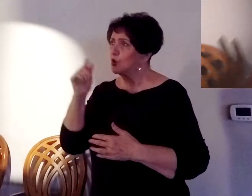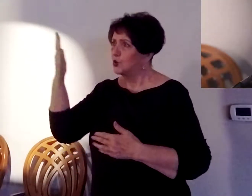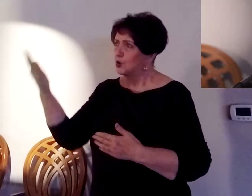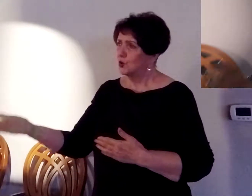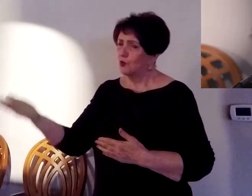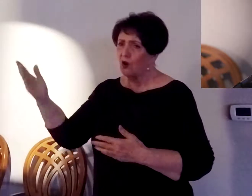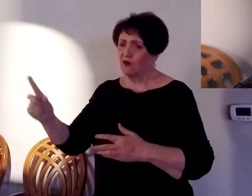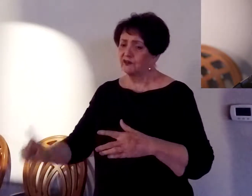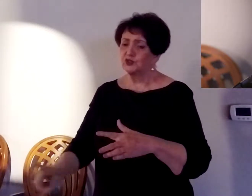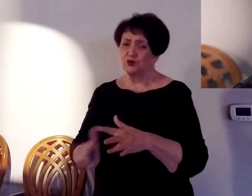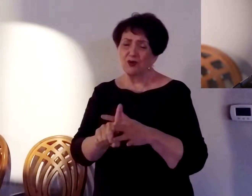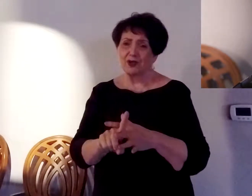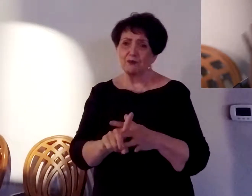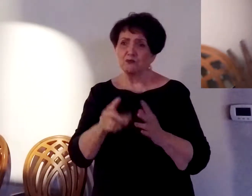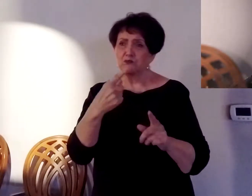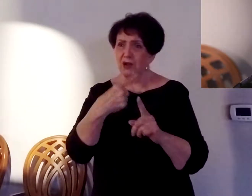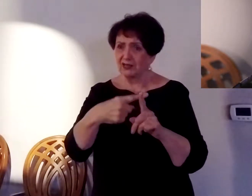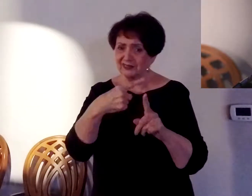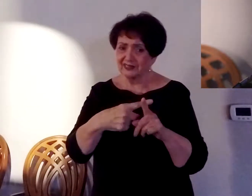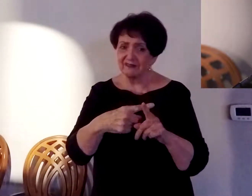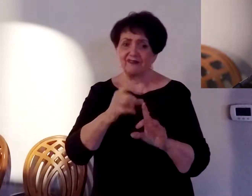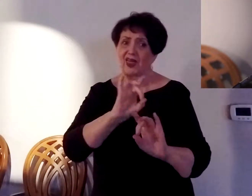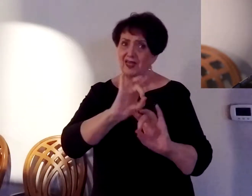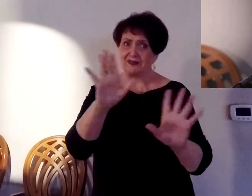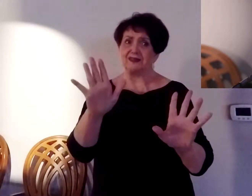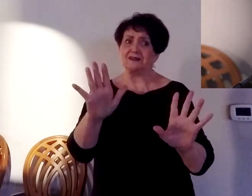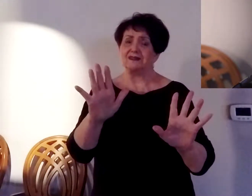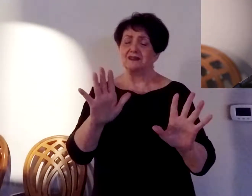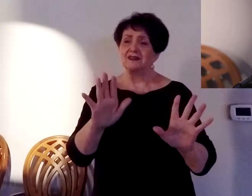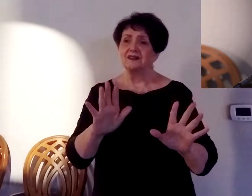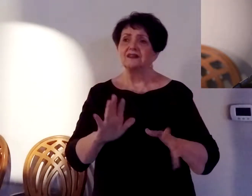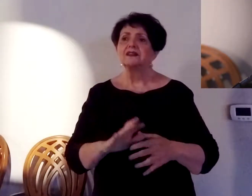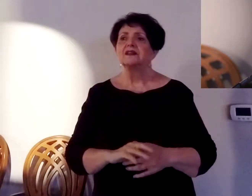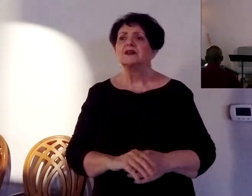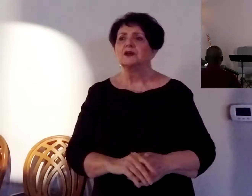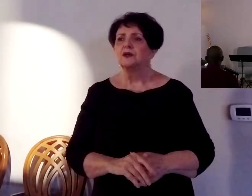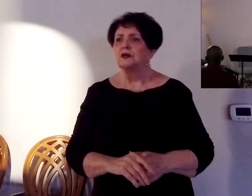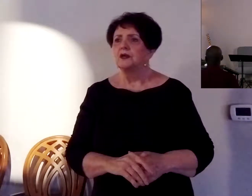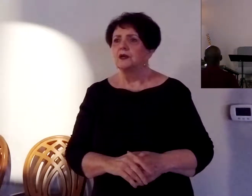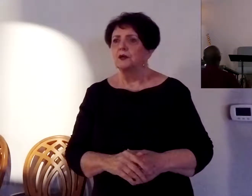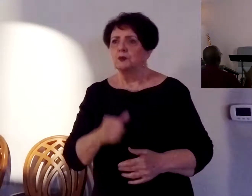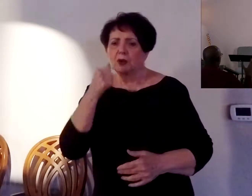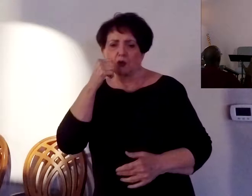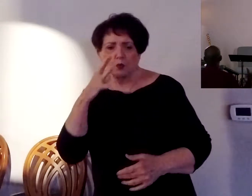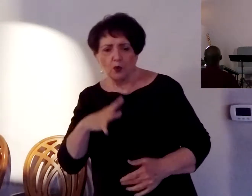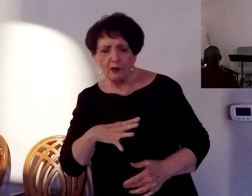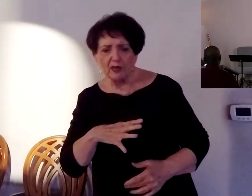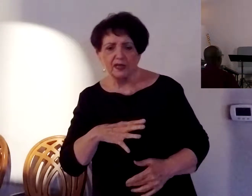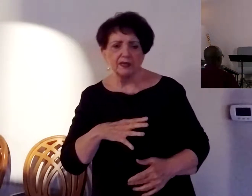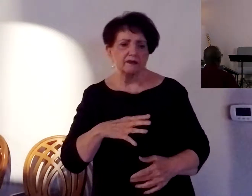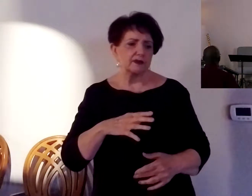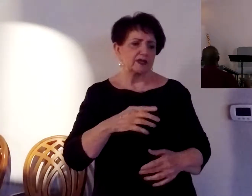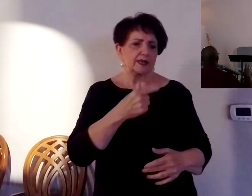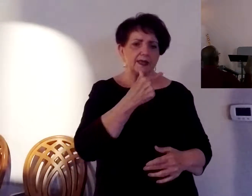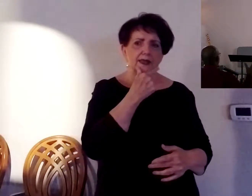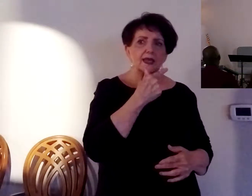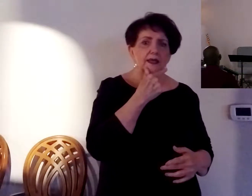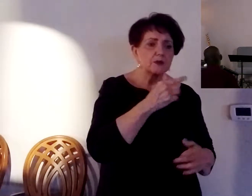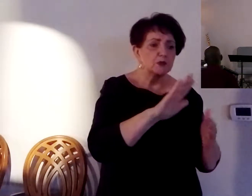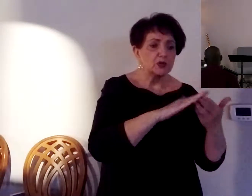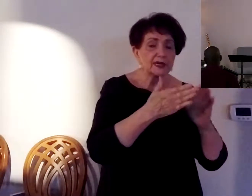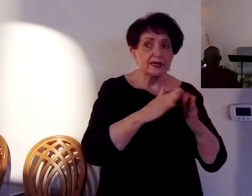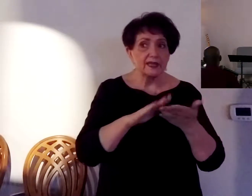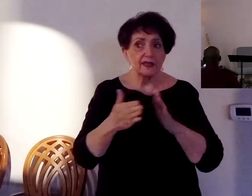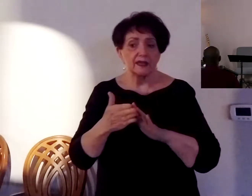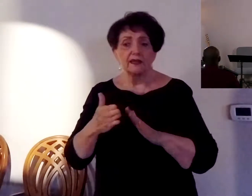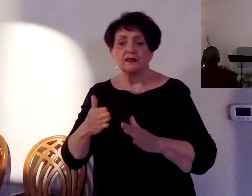showing a positive light around just, you know, women and the LGBTQ community and community of